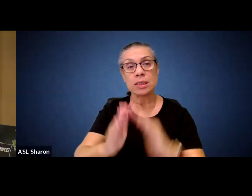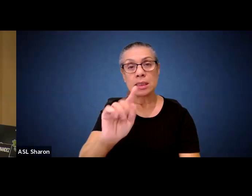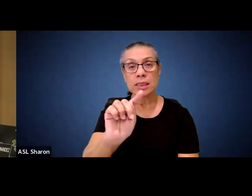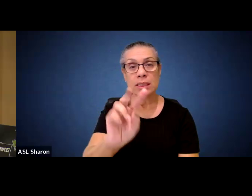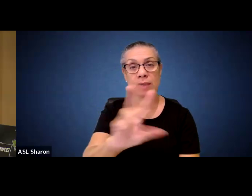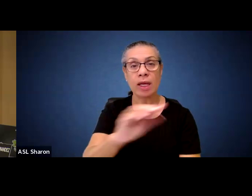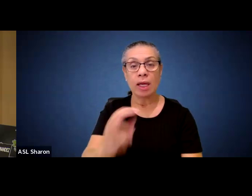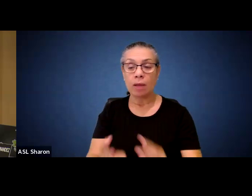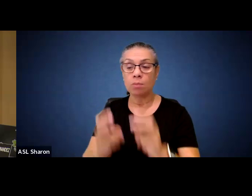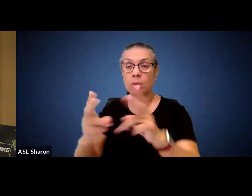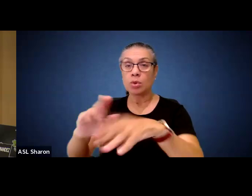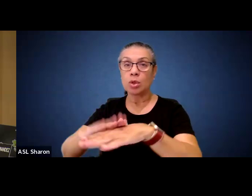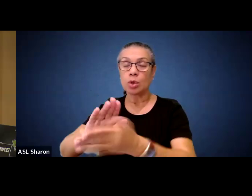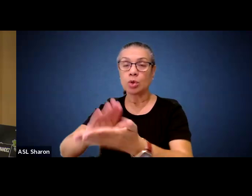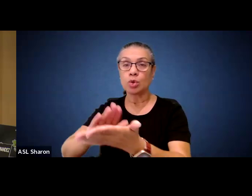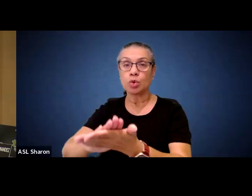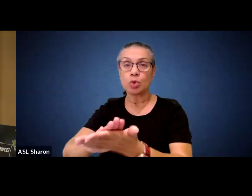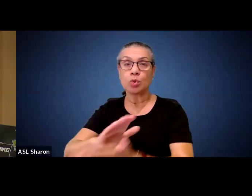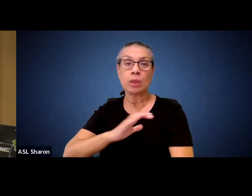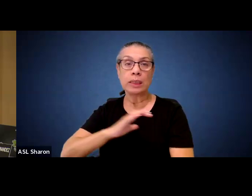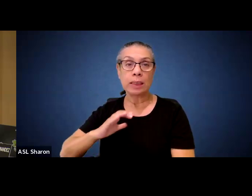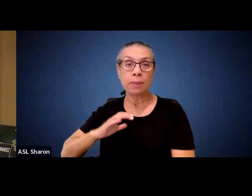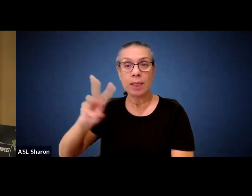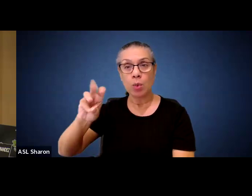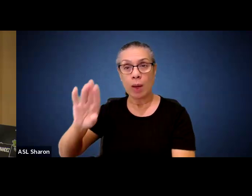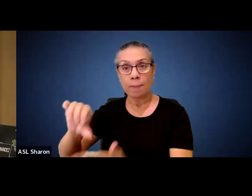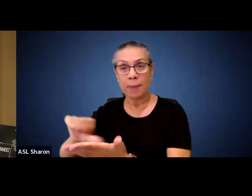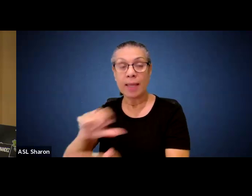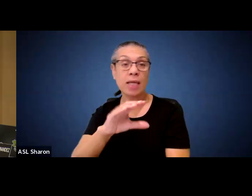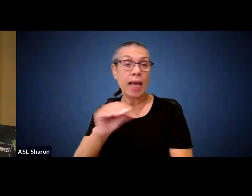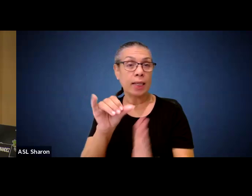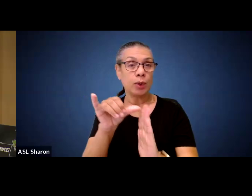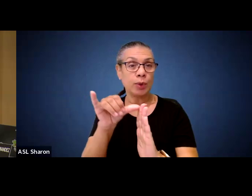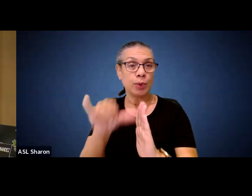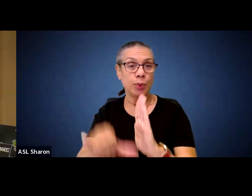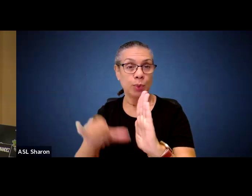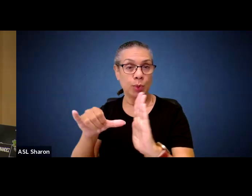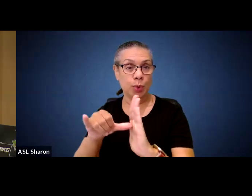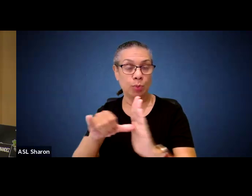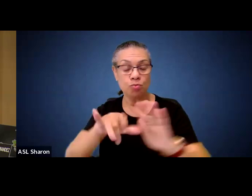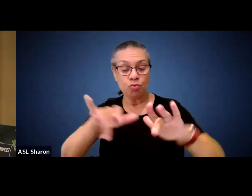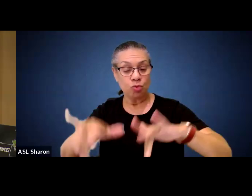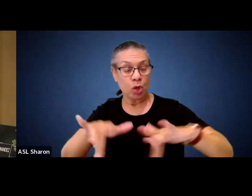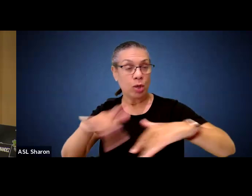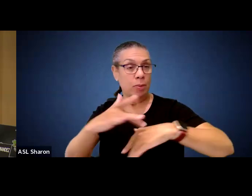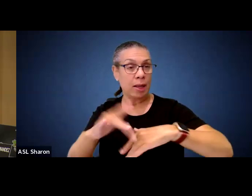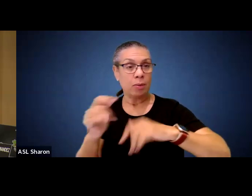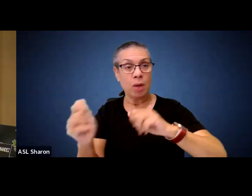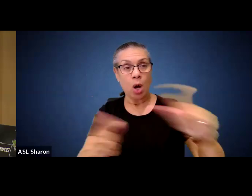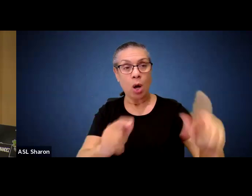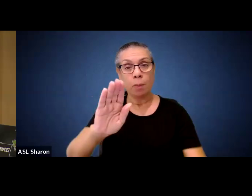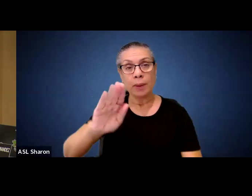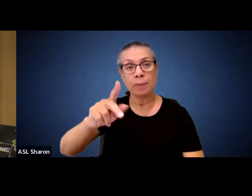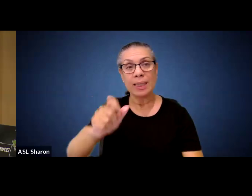and posted on the school committee's webpage and on YouTube. The recording will be available in all of the